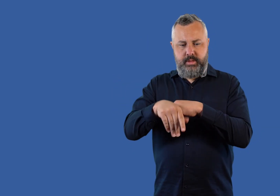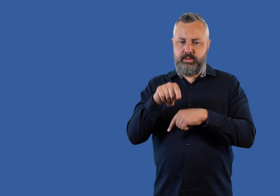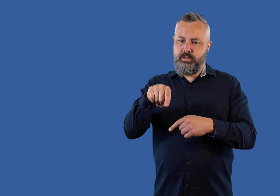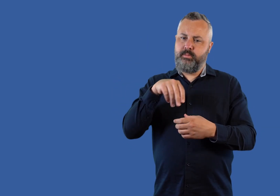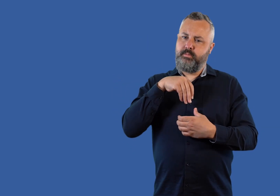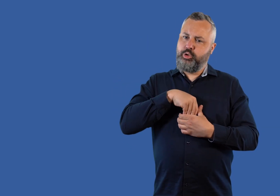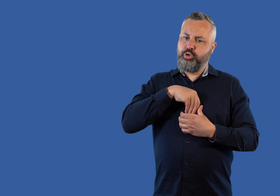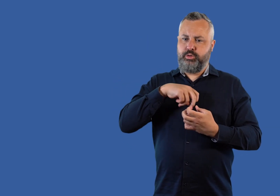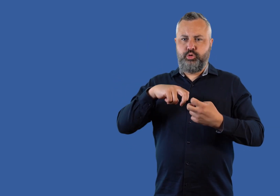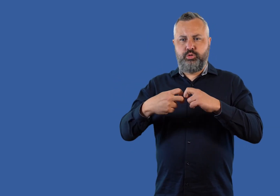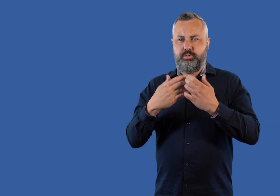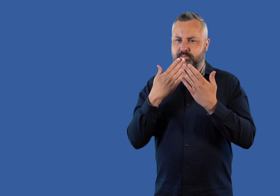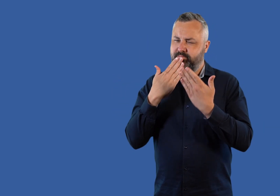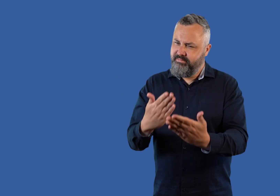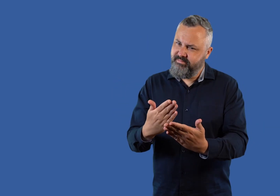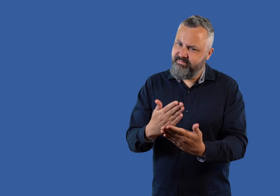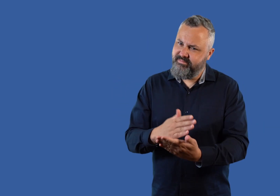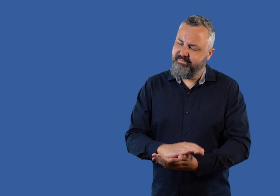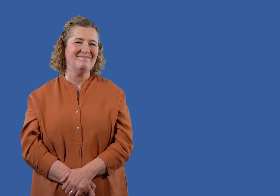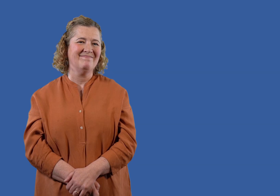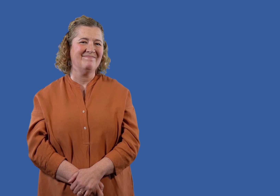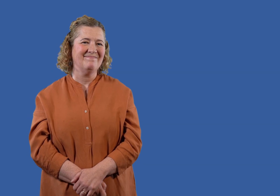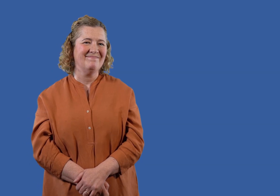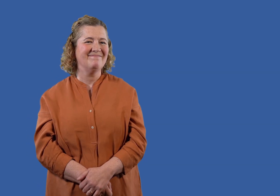information about personality disorders. It's my pleasure,